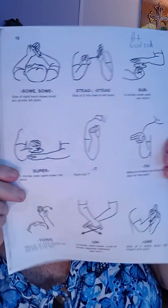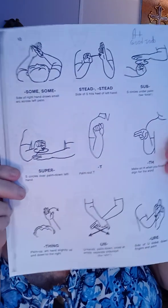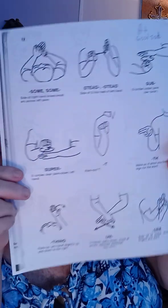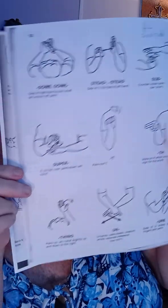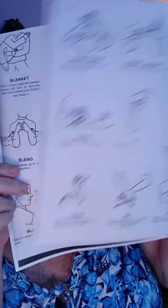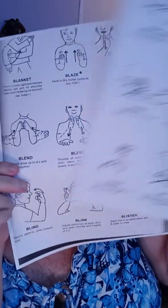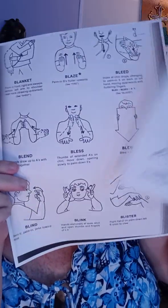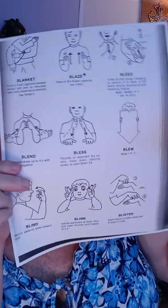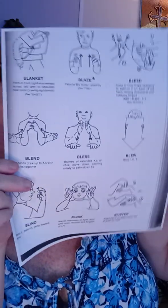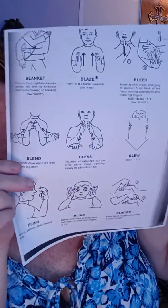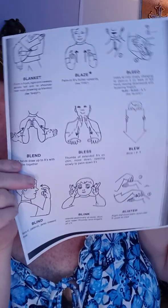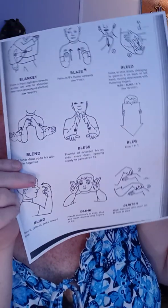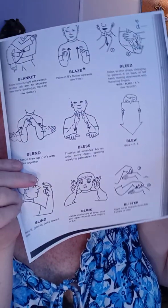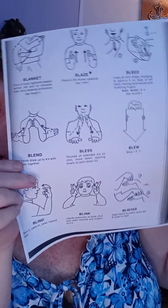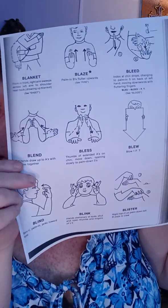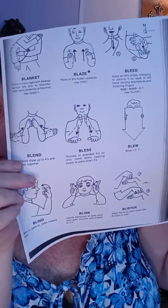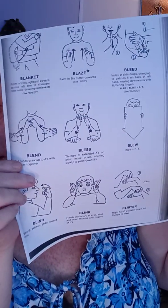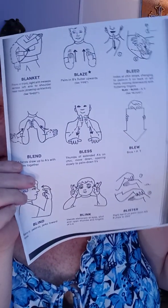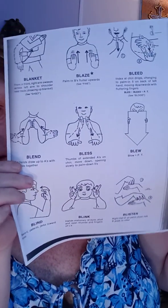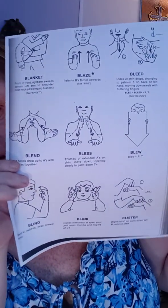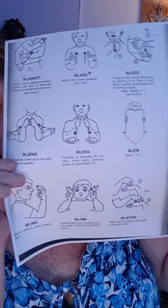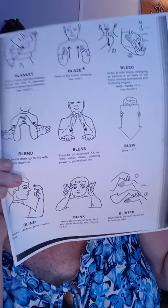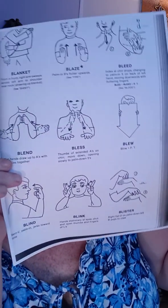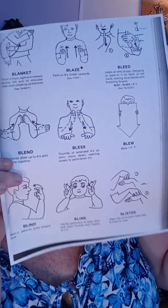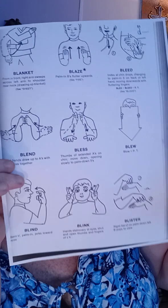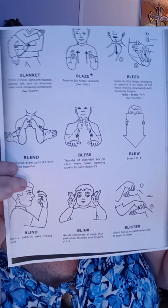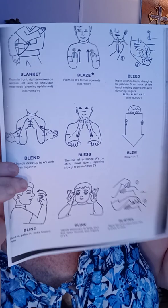with teachers or anybody